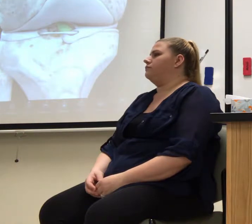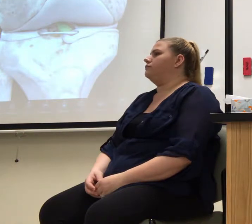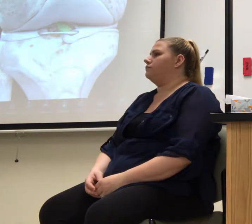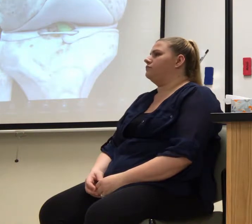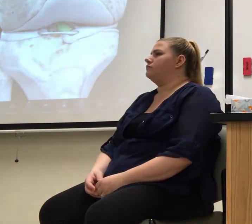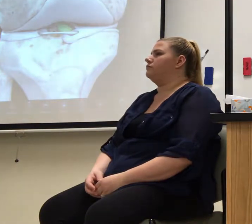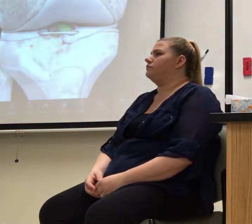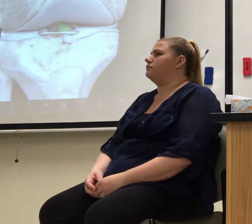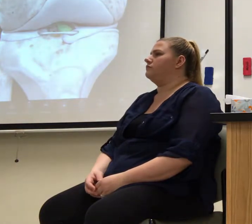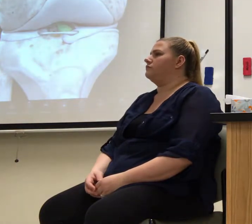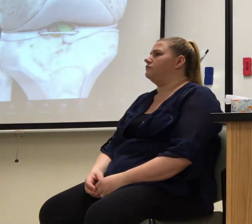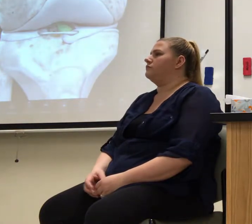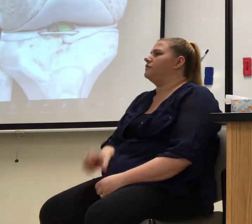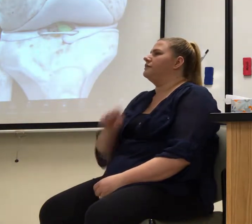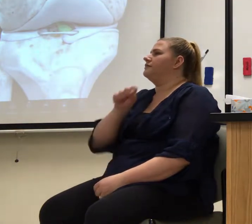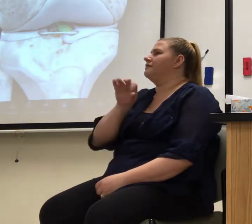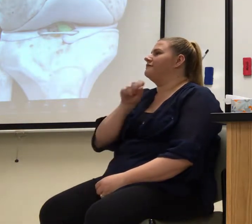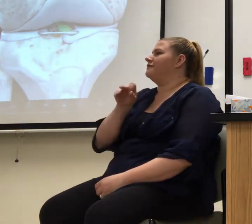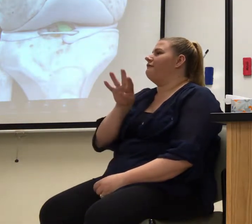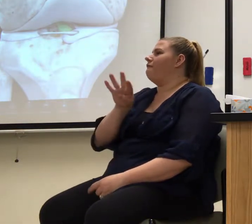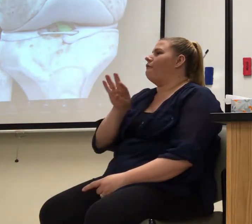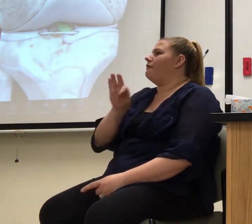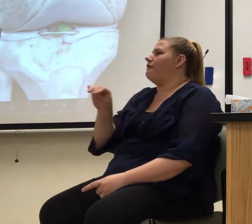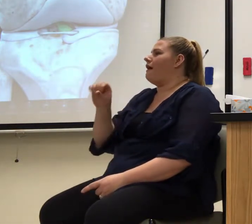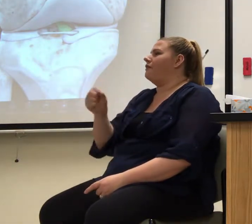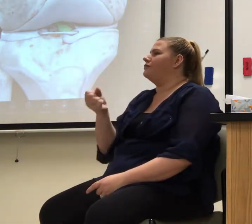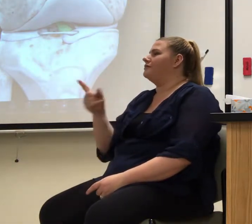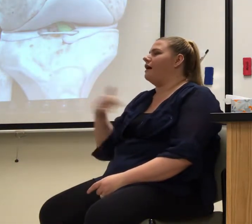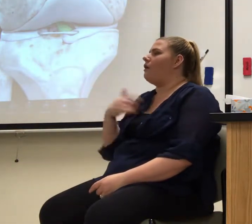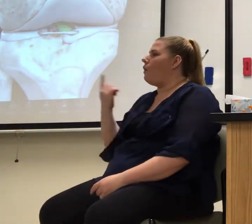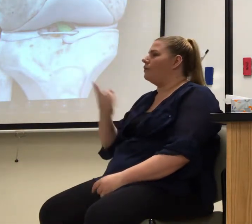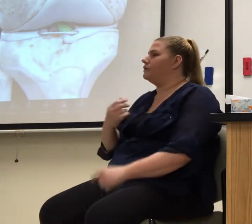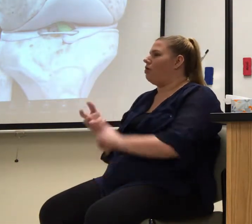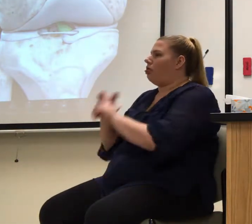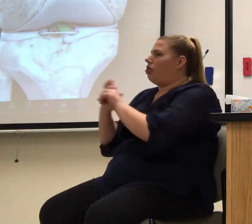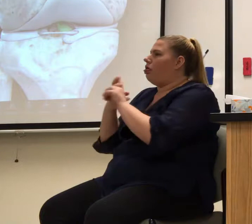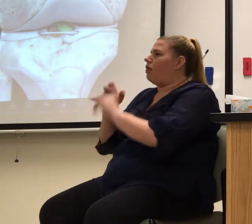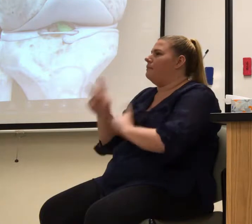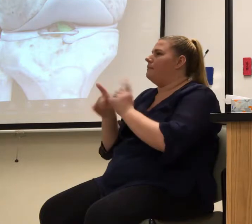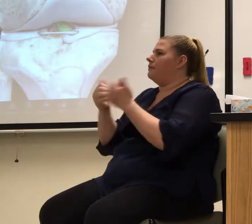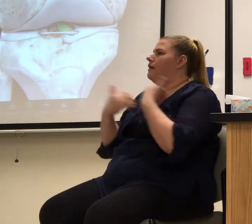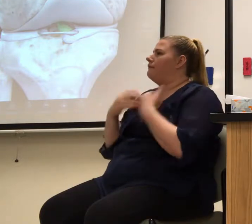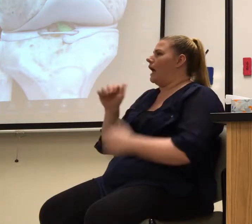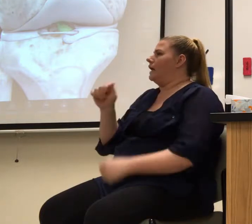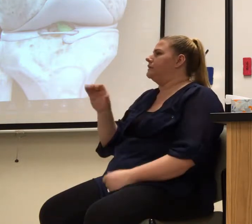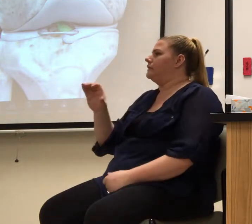49ers love to draft athletes who have ACL problems. I don't know why they have to do that. But anyways,